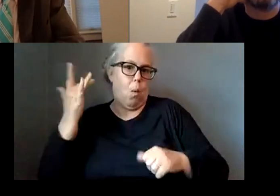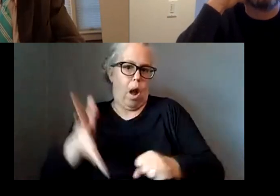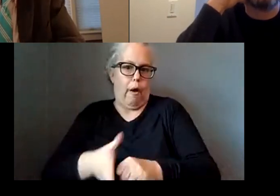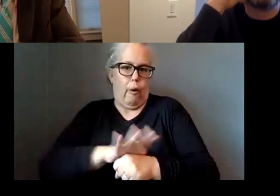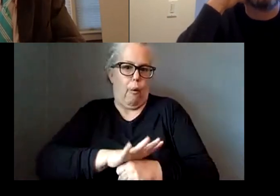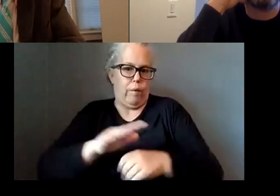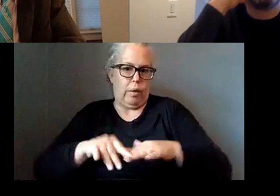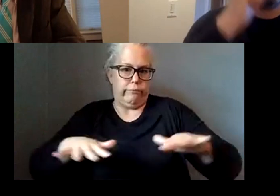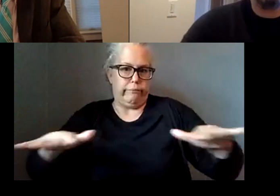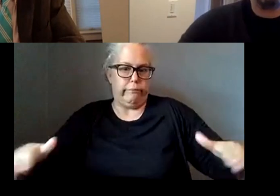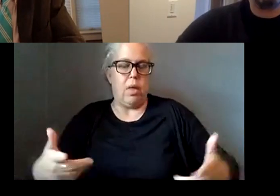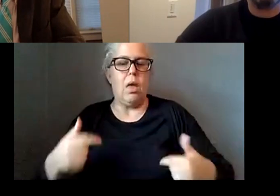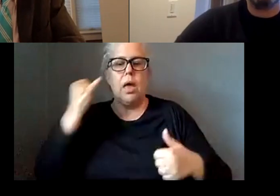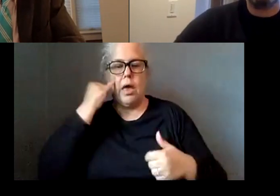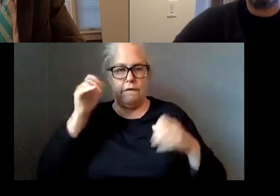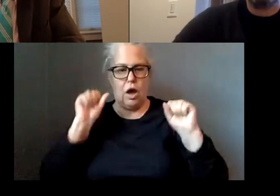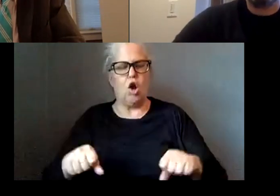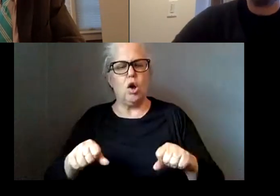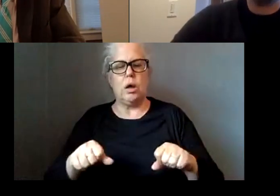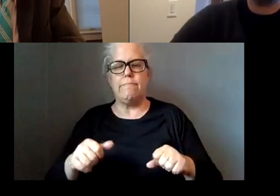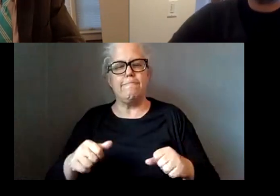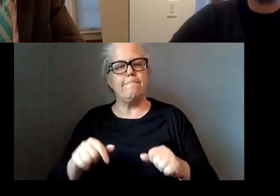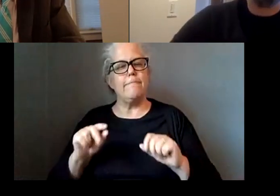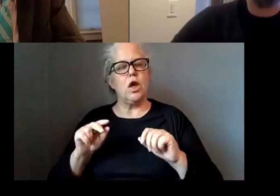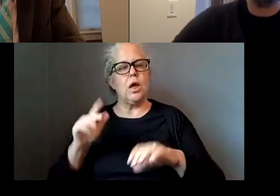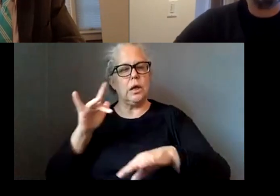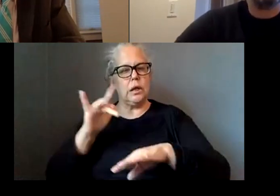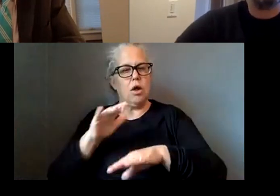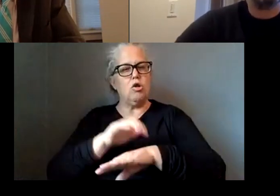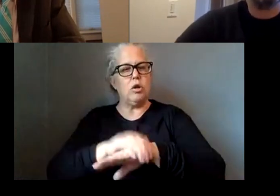But even if I could, I'm not sure that I would. I don't know.